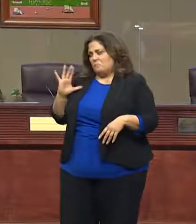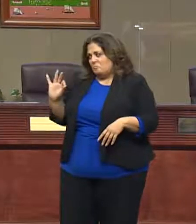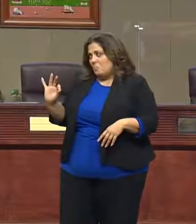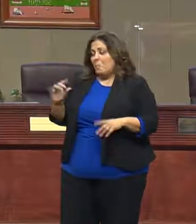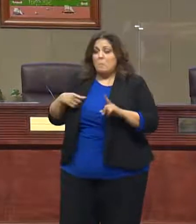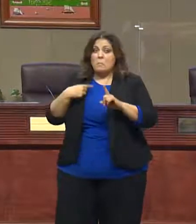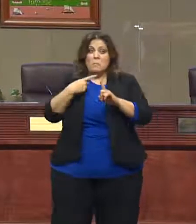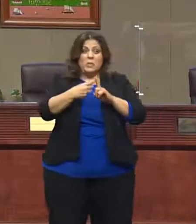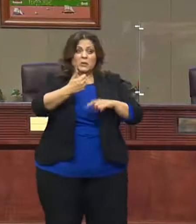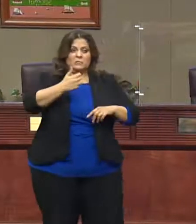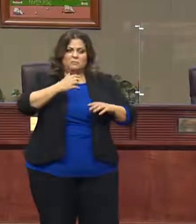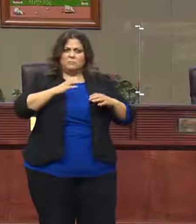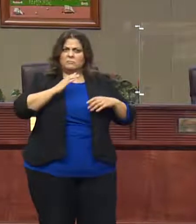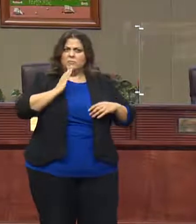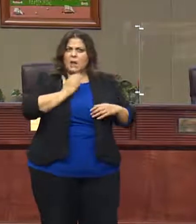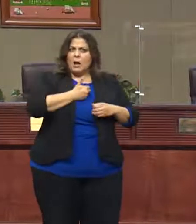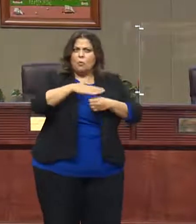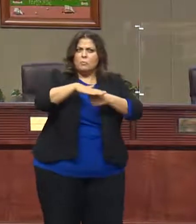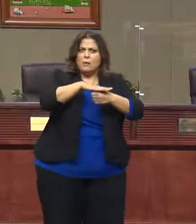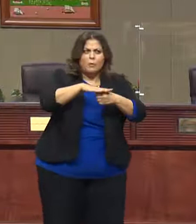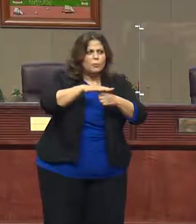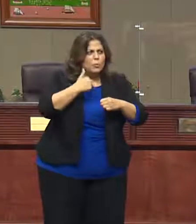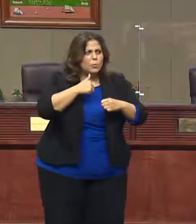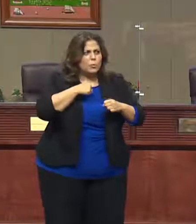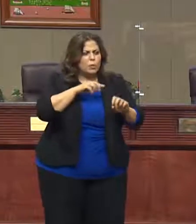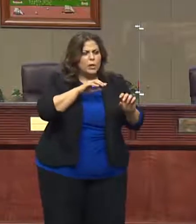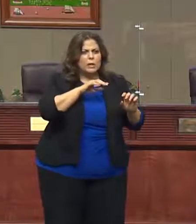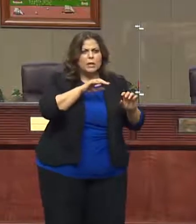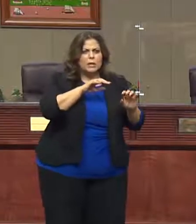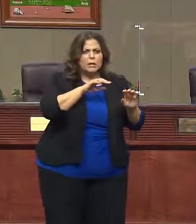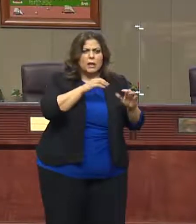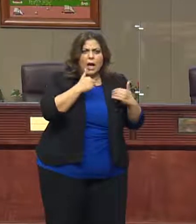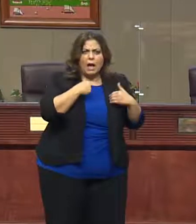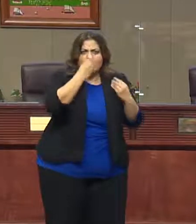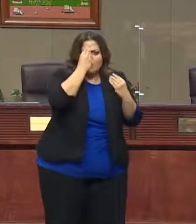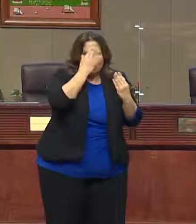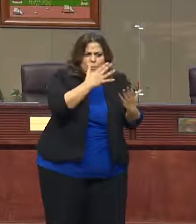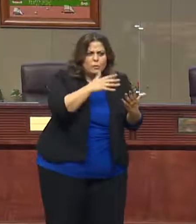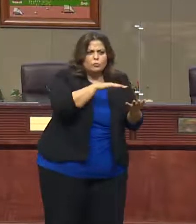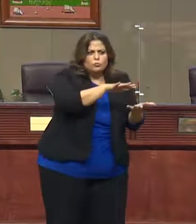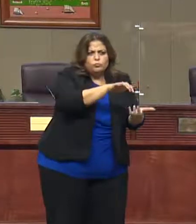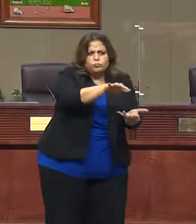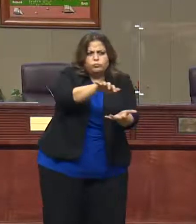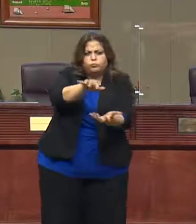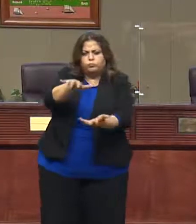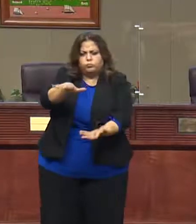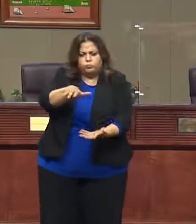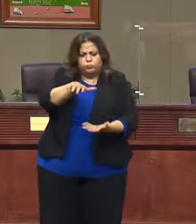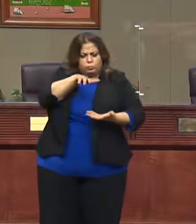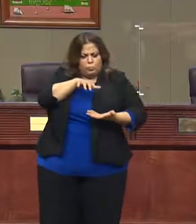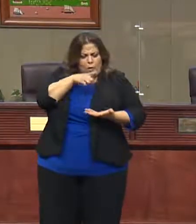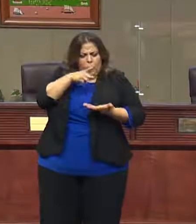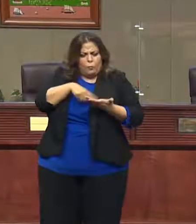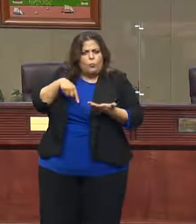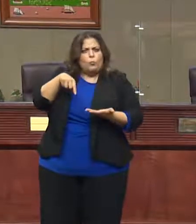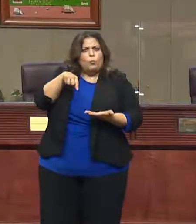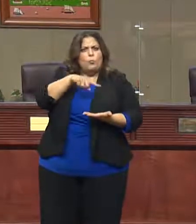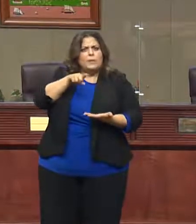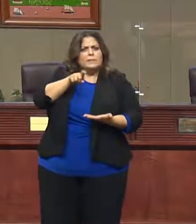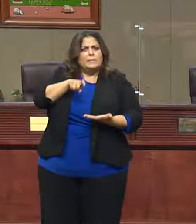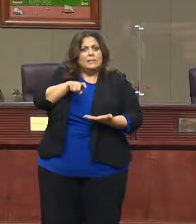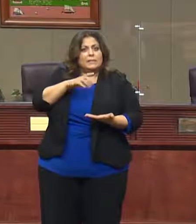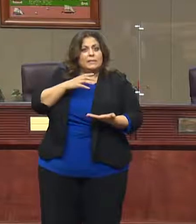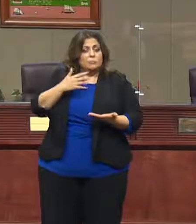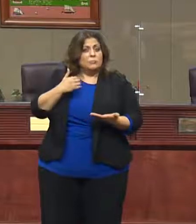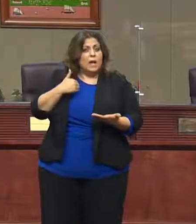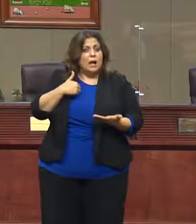from various other sources about the need for those who want to be vaccinated within our community. We get it